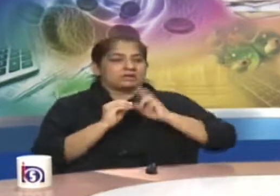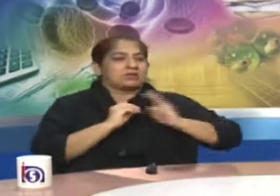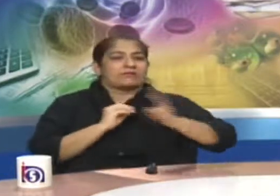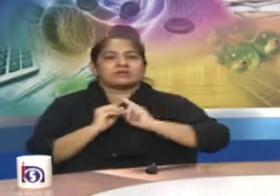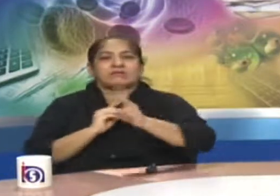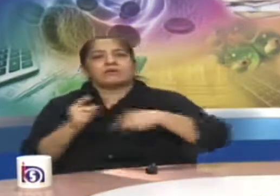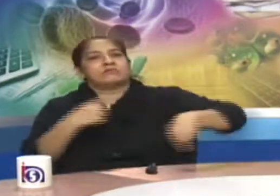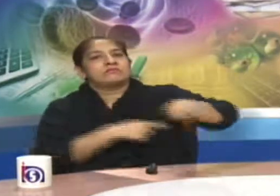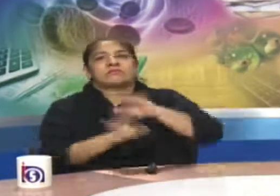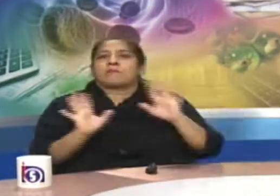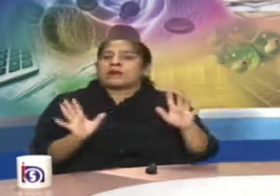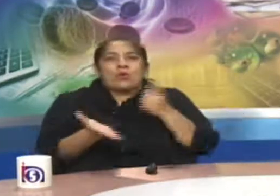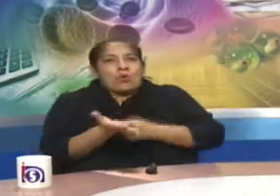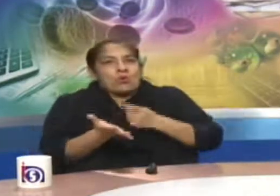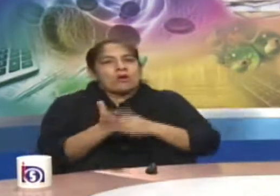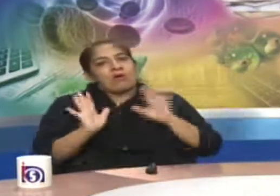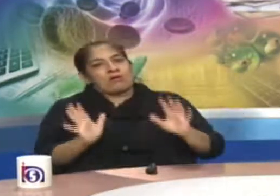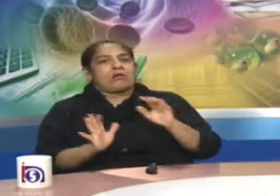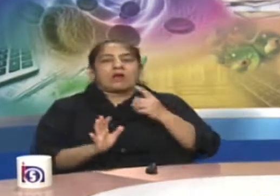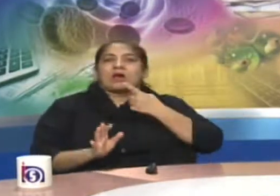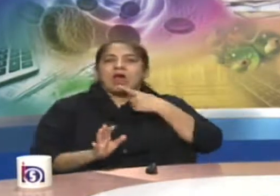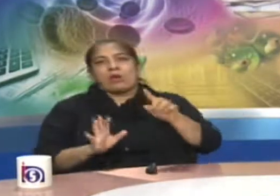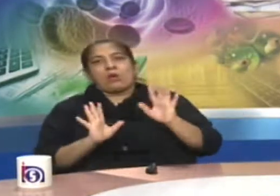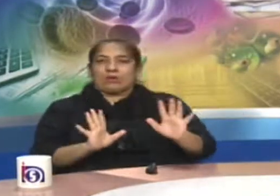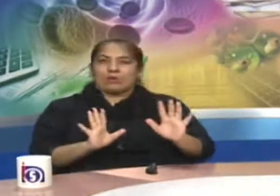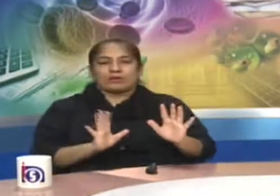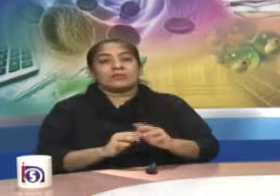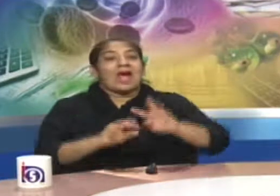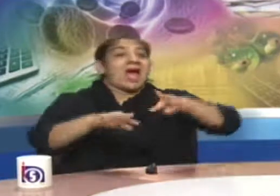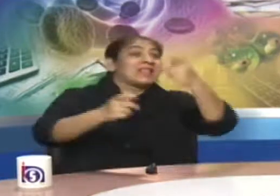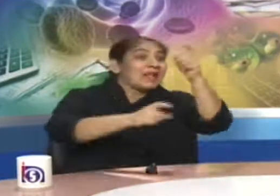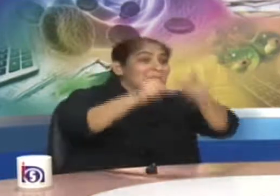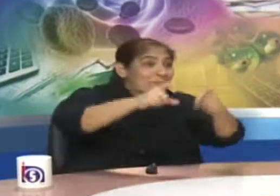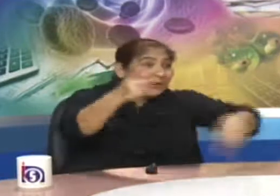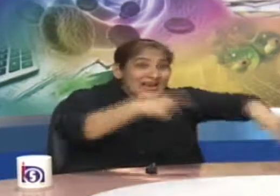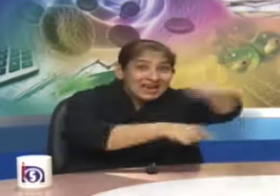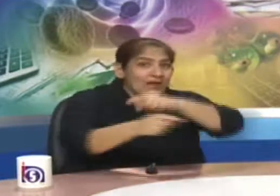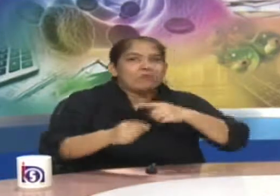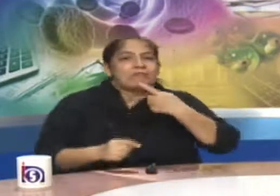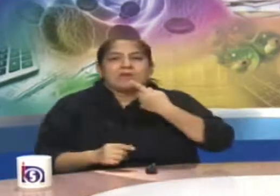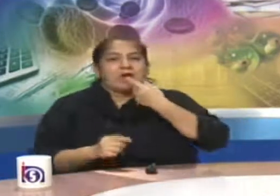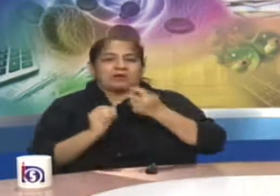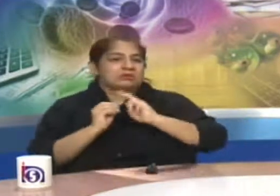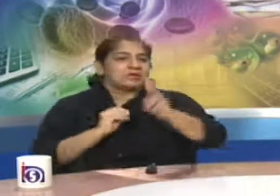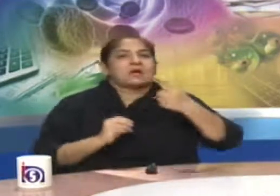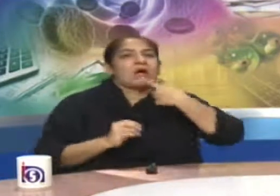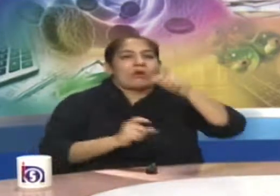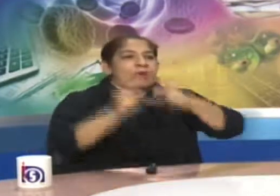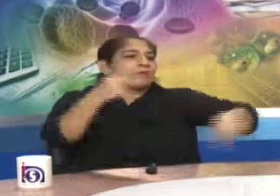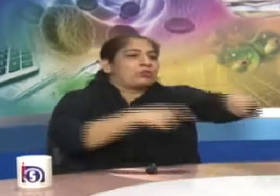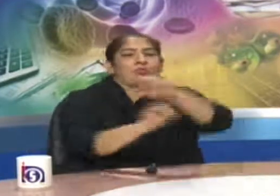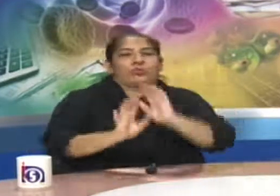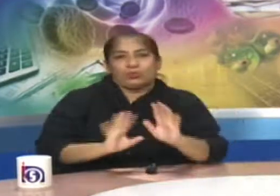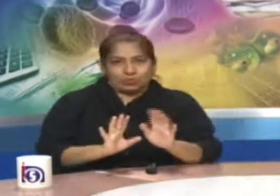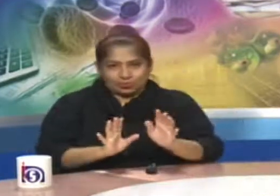you can see that securities are transferred from one investor to the another.